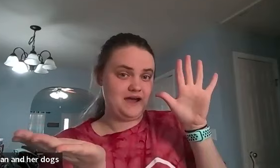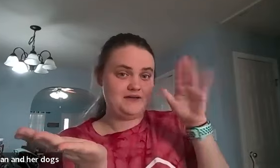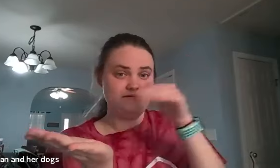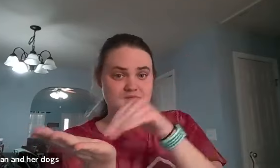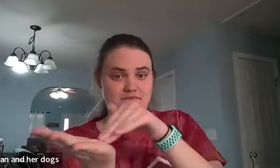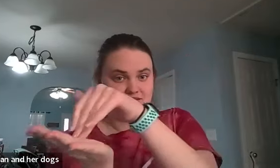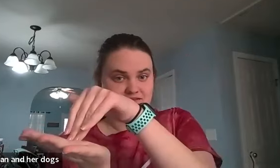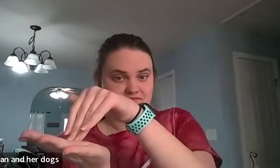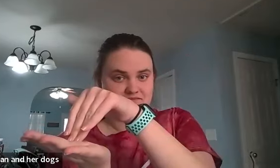5 million.